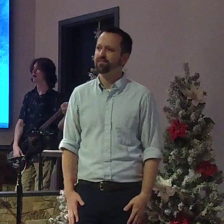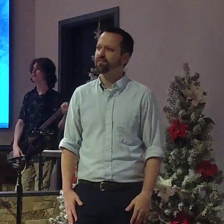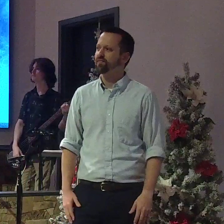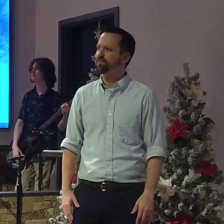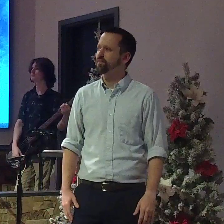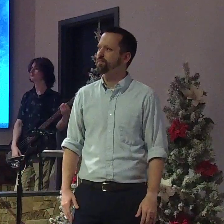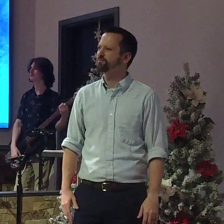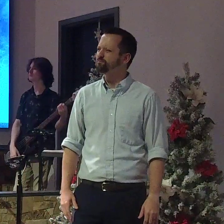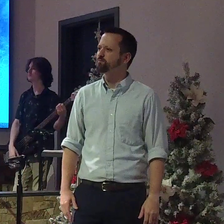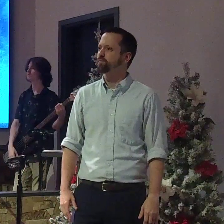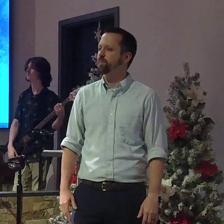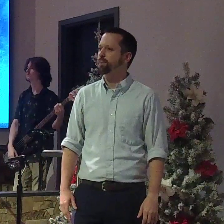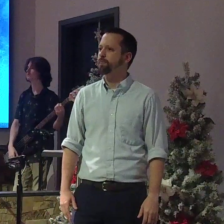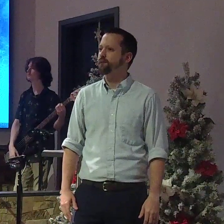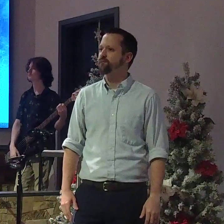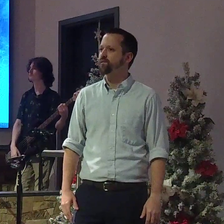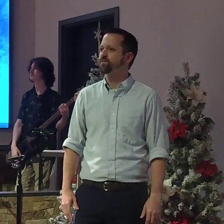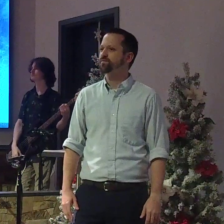us?